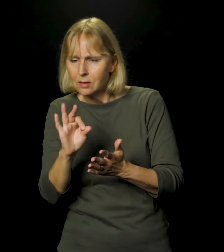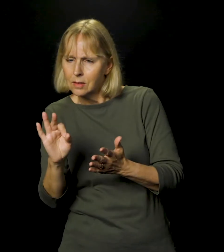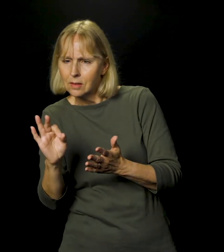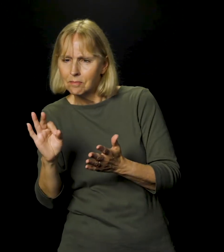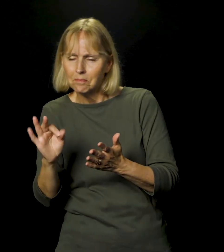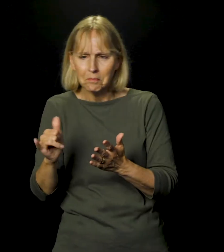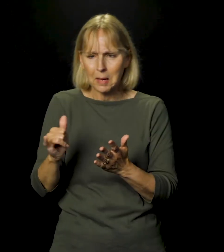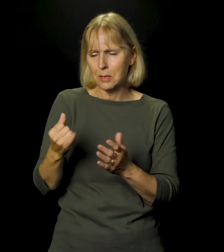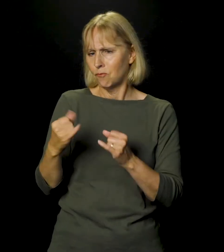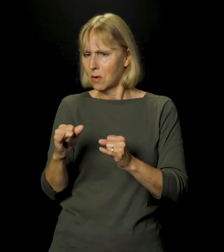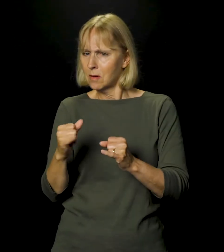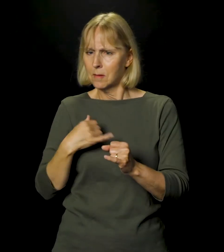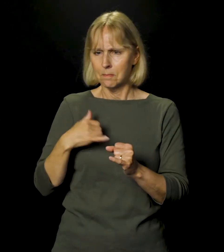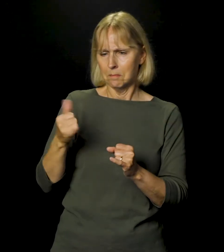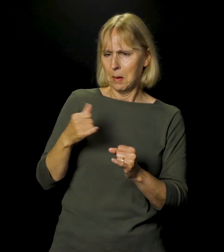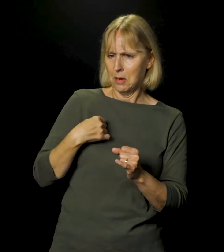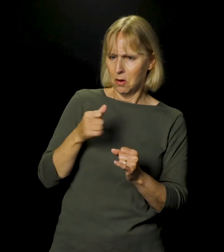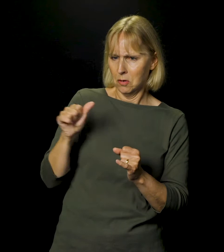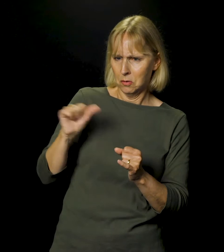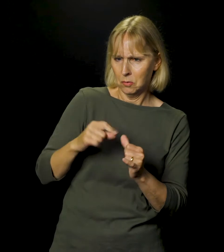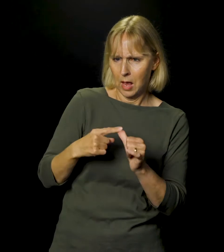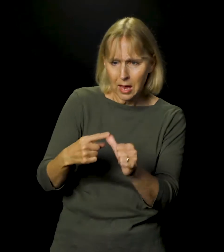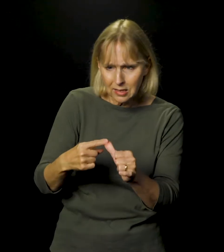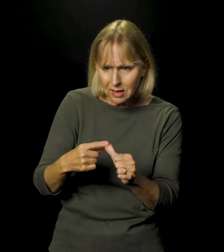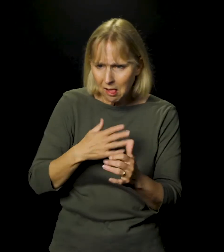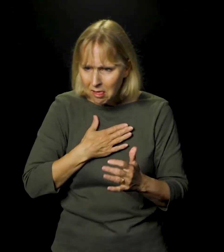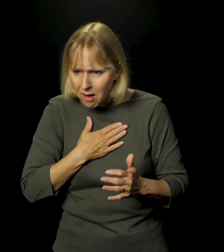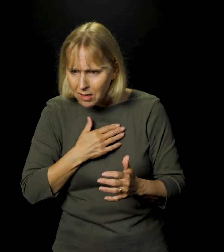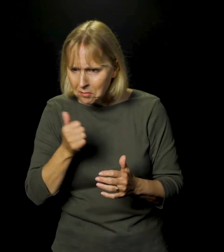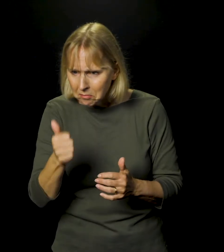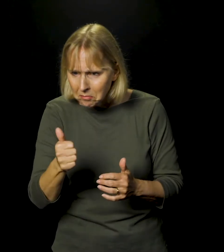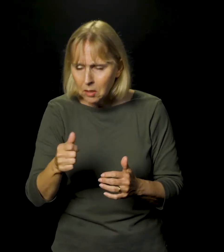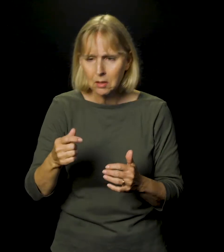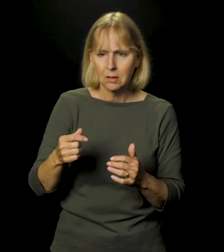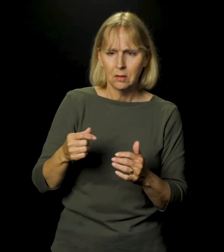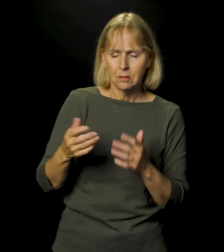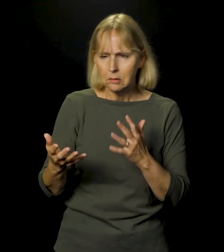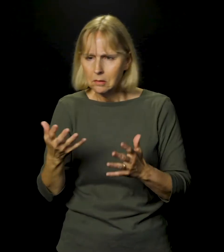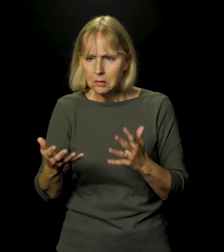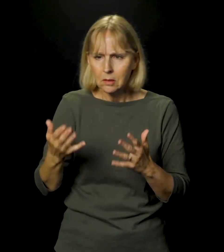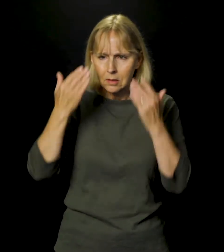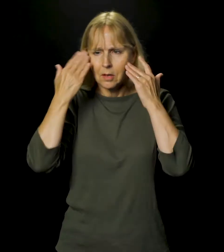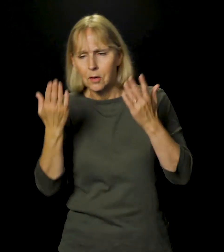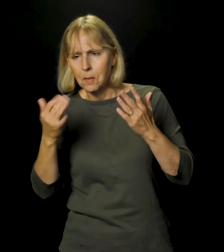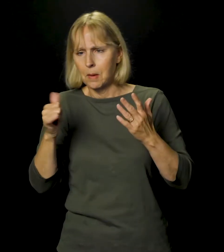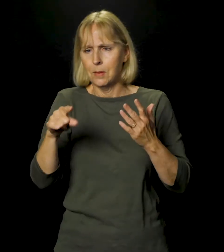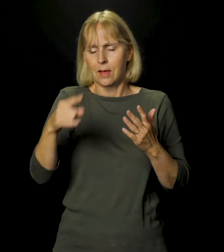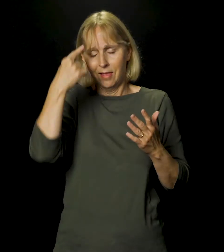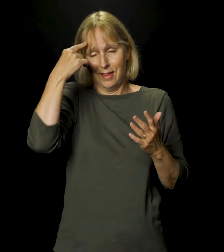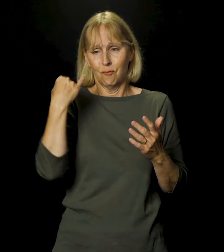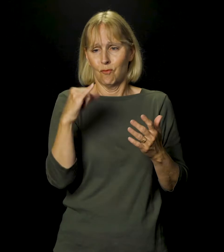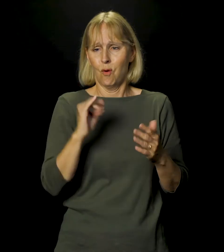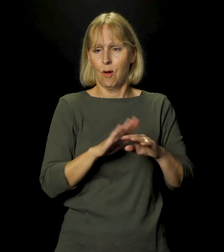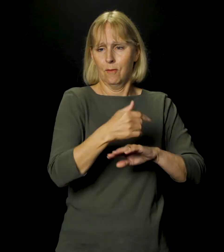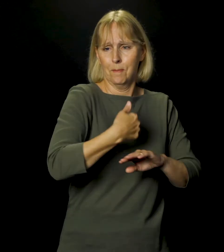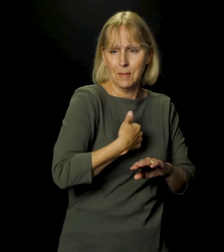oh, should I say something? Should I comment back? Should I like it? Should I do whatever? And then I'm like, I'm not sure. That could be open to misinterpretation. I don't want to confuse